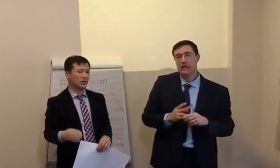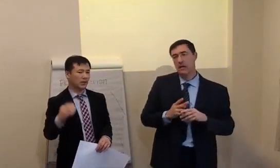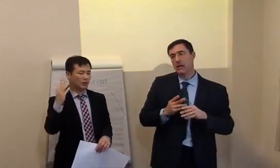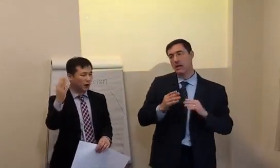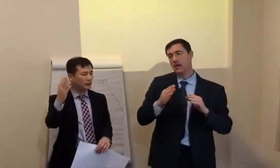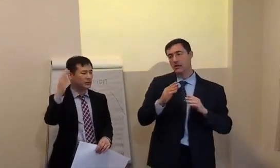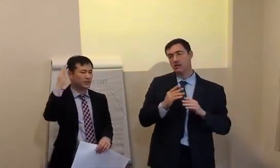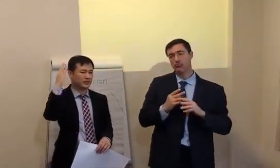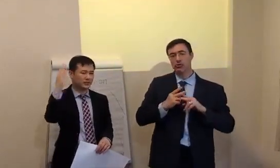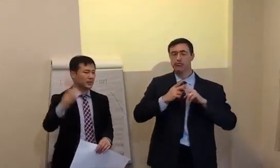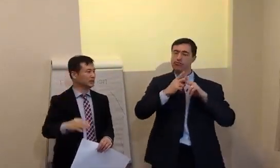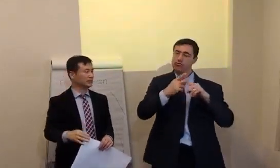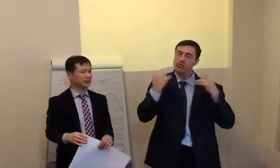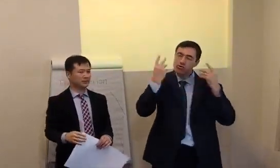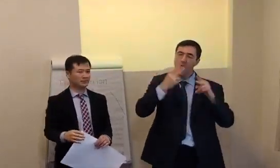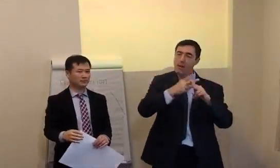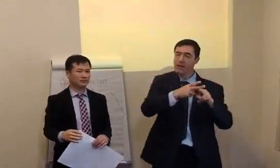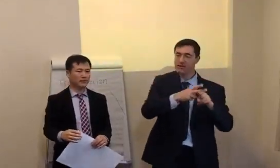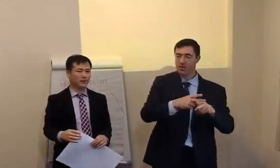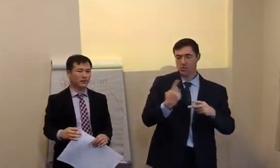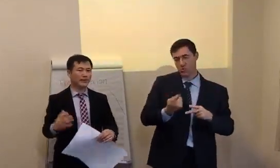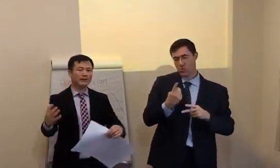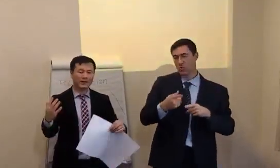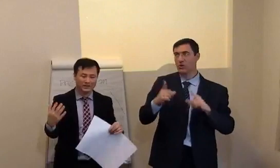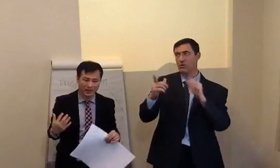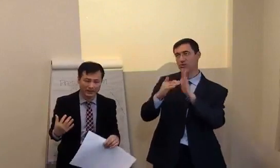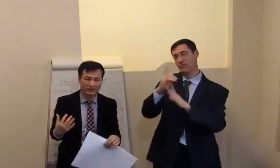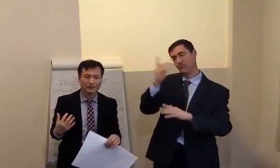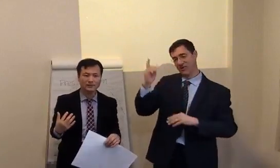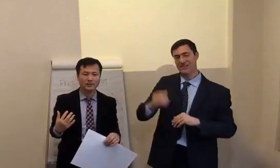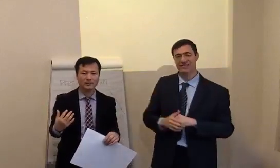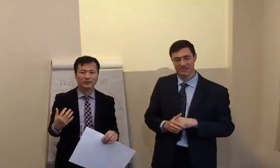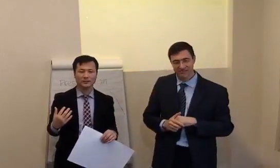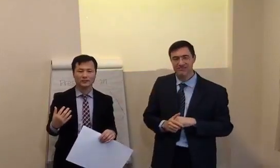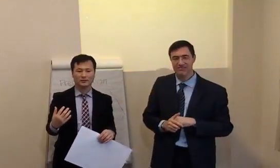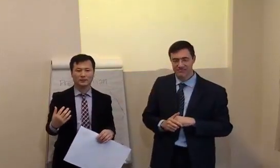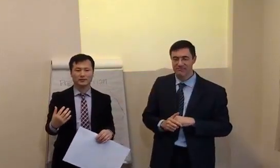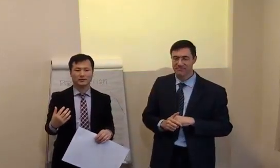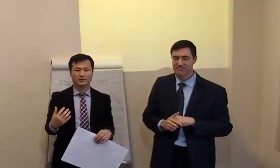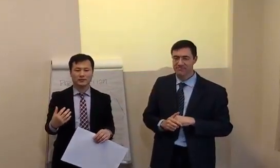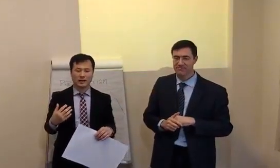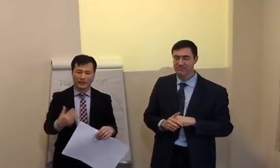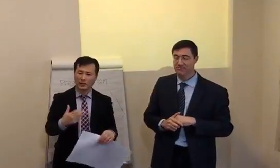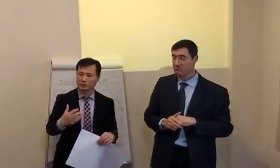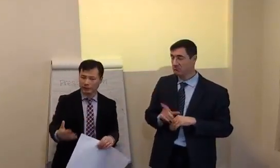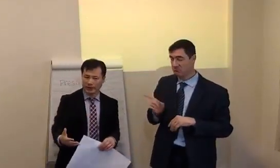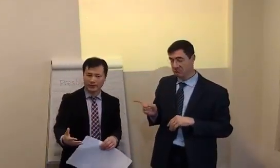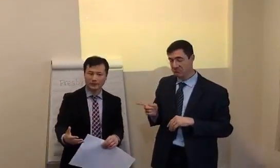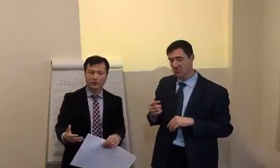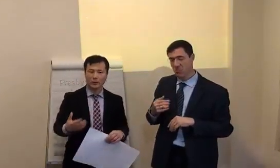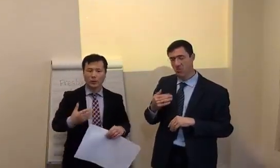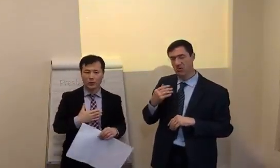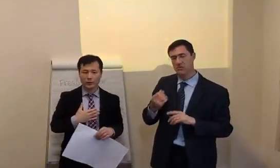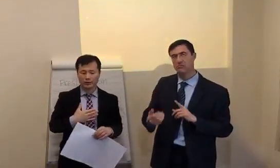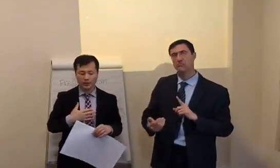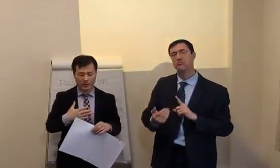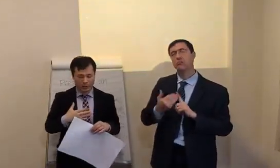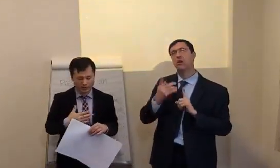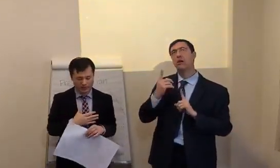our Lord Jesus Christ. When I recognized, I began to pray, Lord, I want to